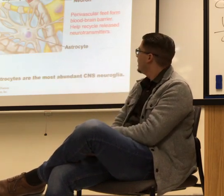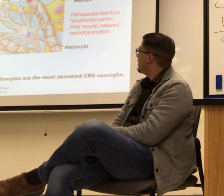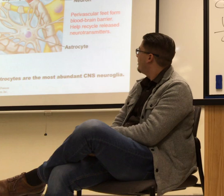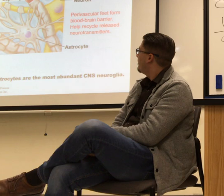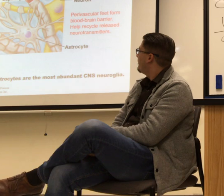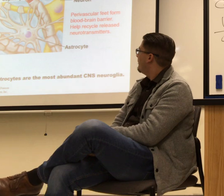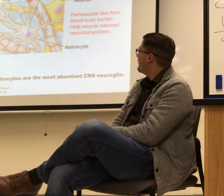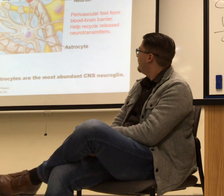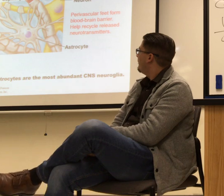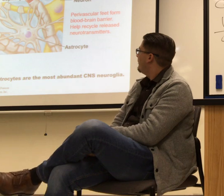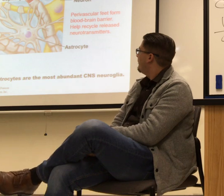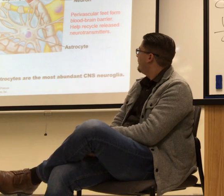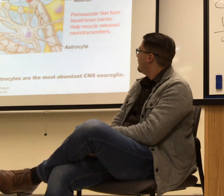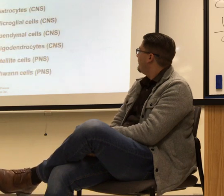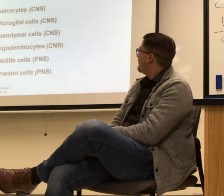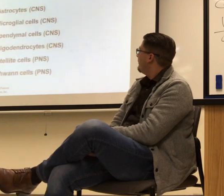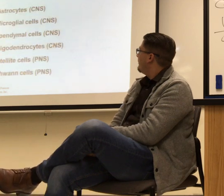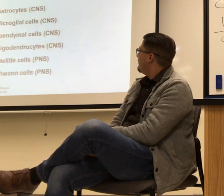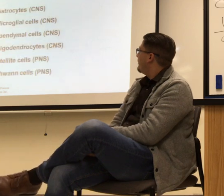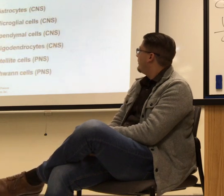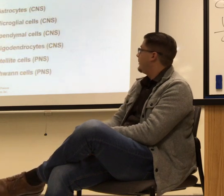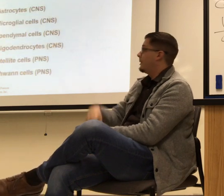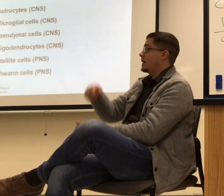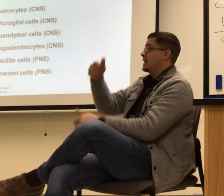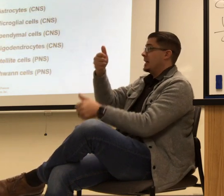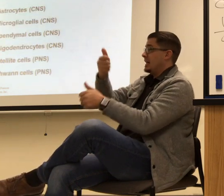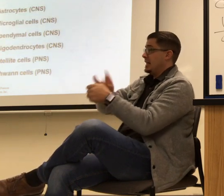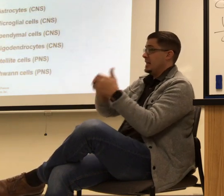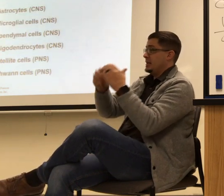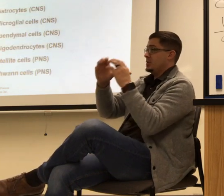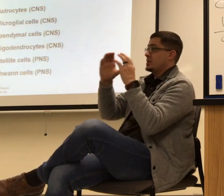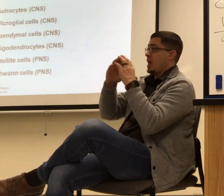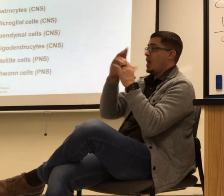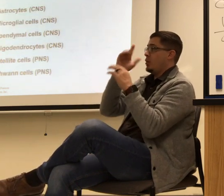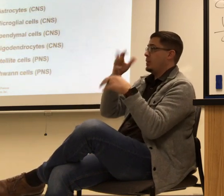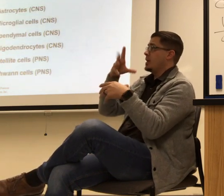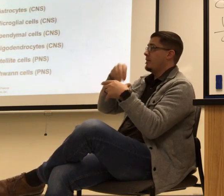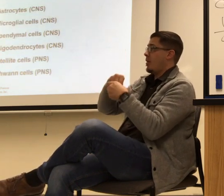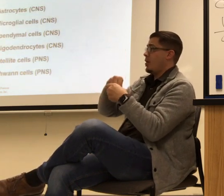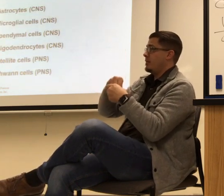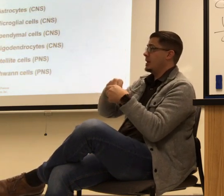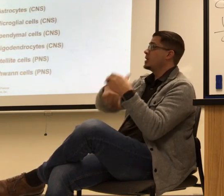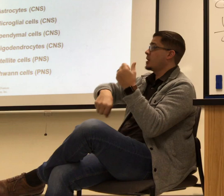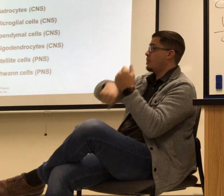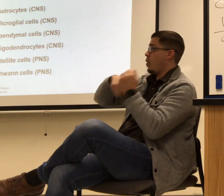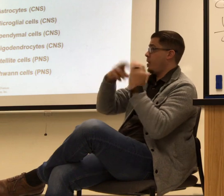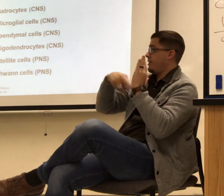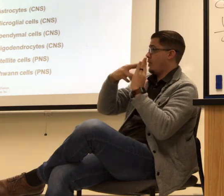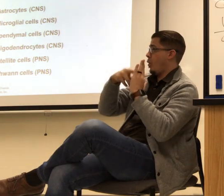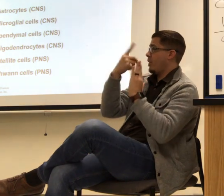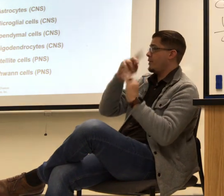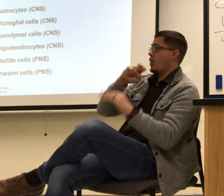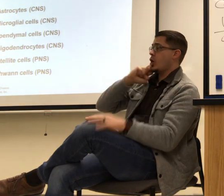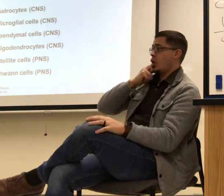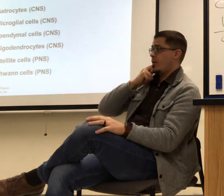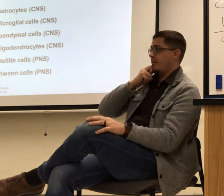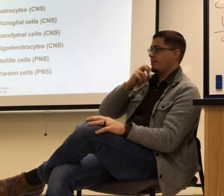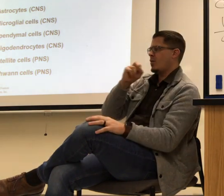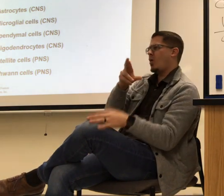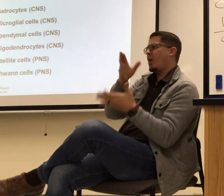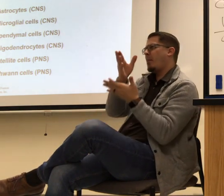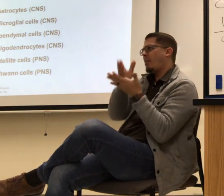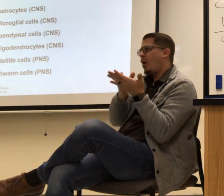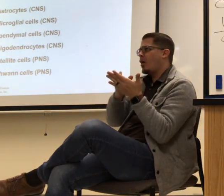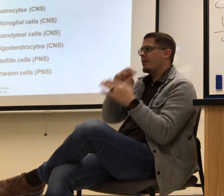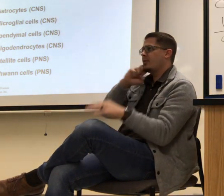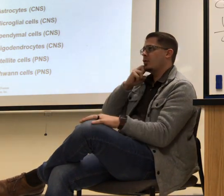Oh, by the way, I went too fast there. Each cell is either going to be involved in a supportive role for nerves or parts of